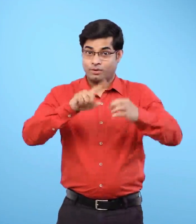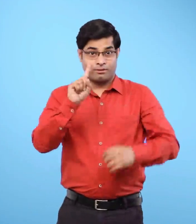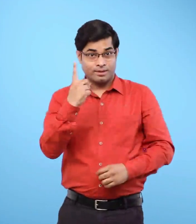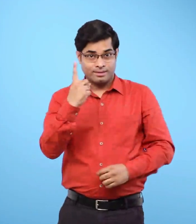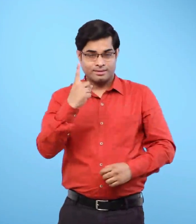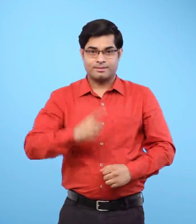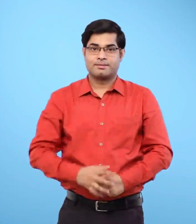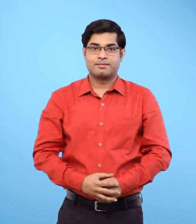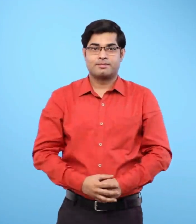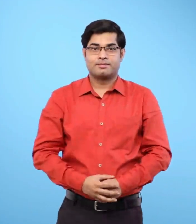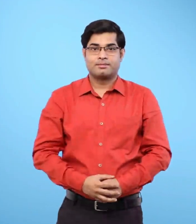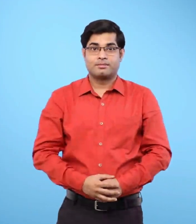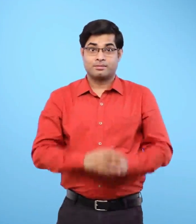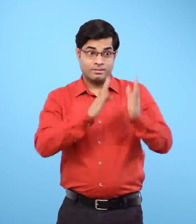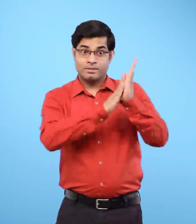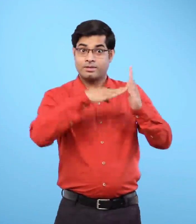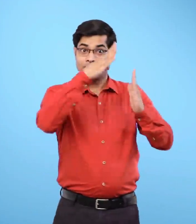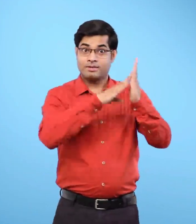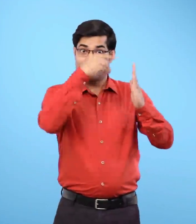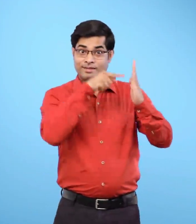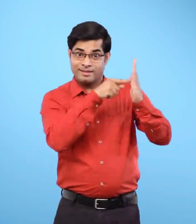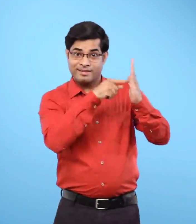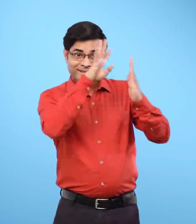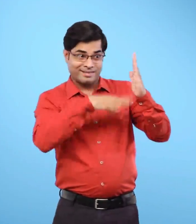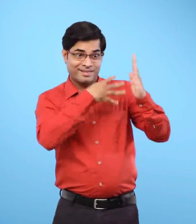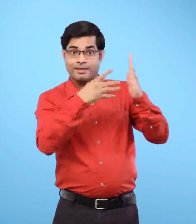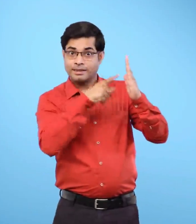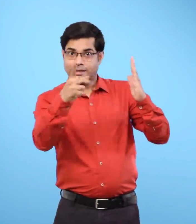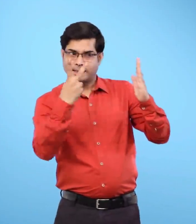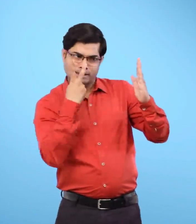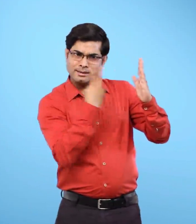Question 1. Look at a calendar to find out.